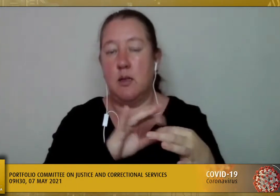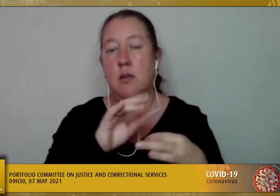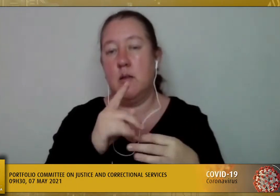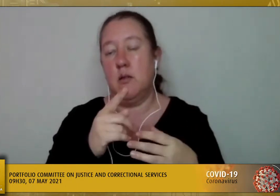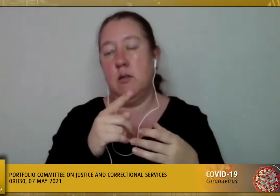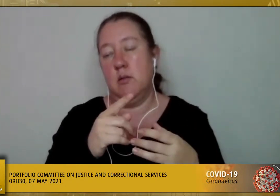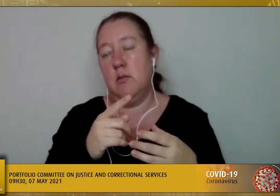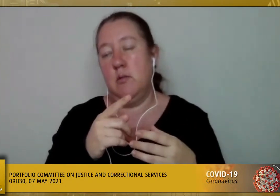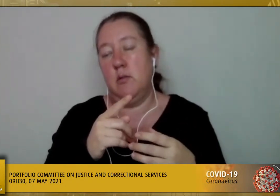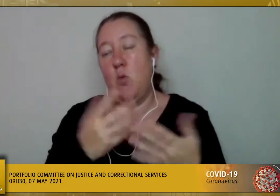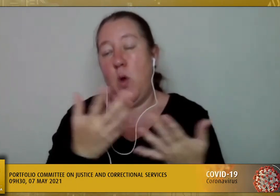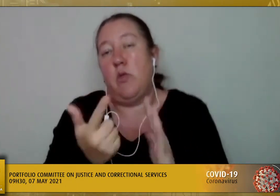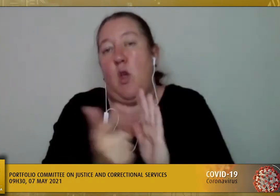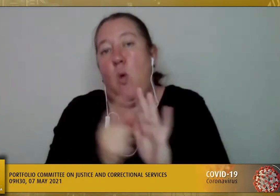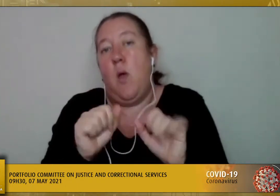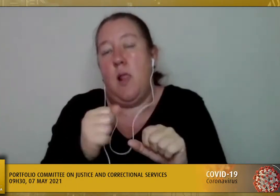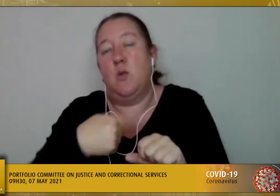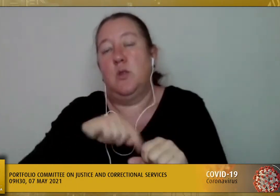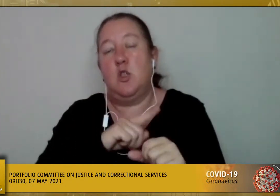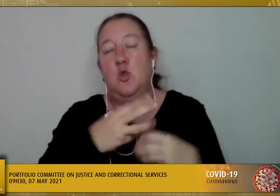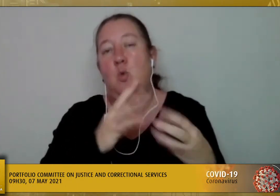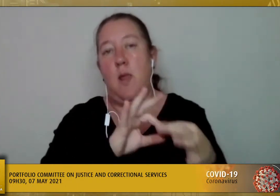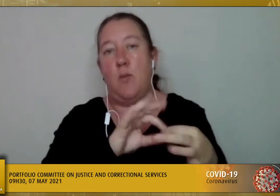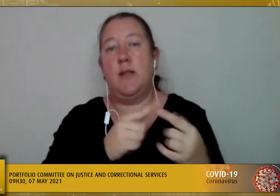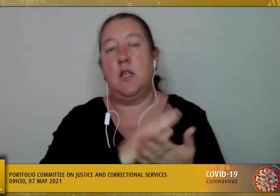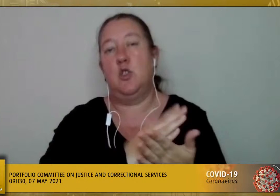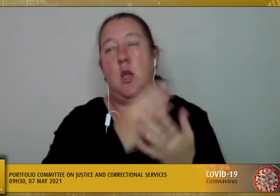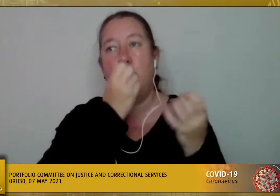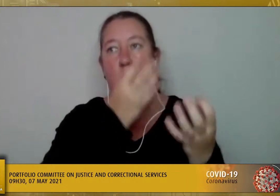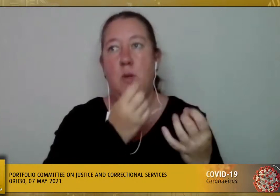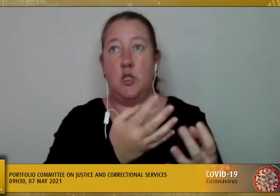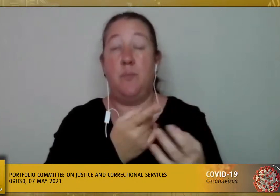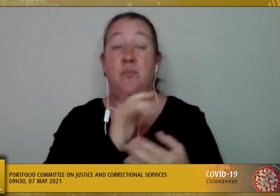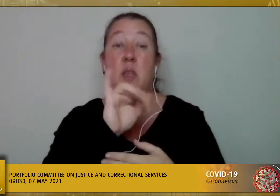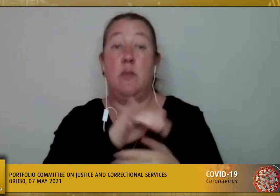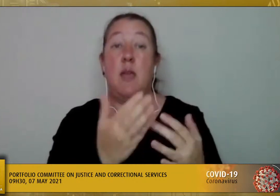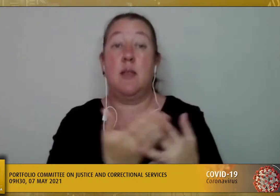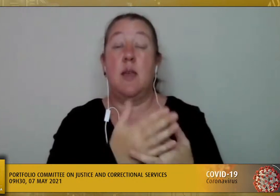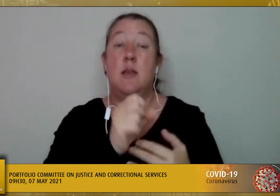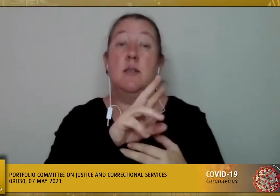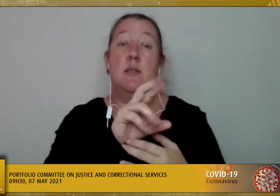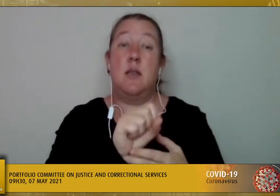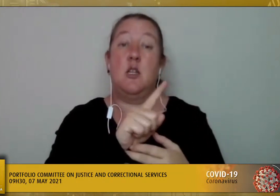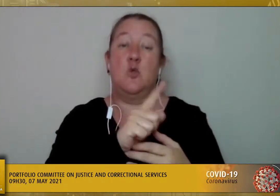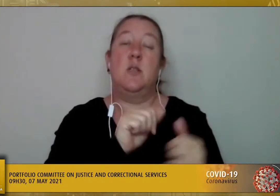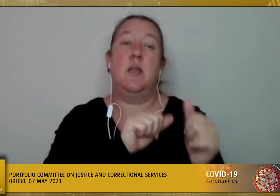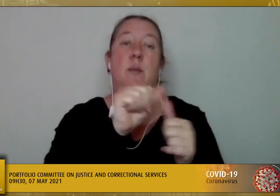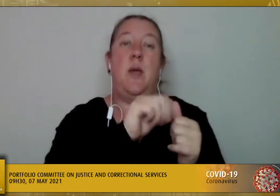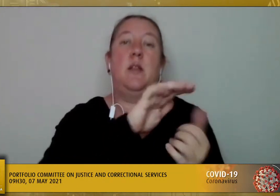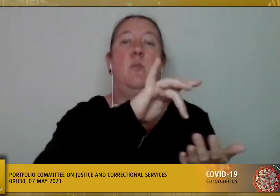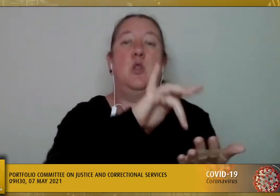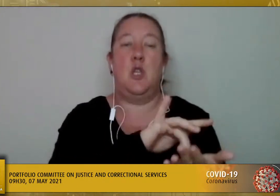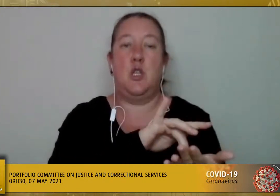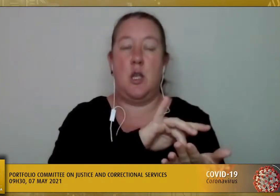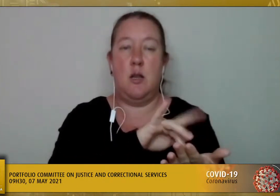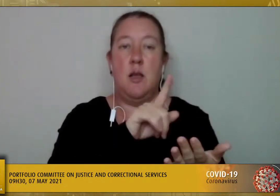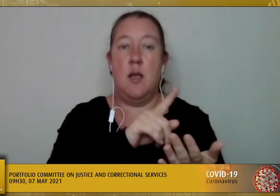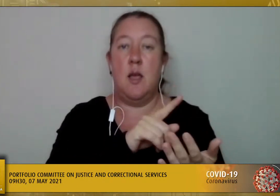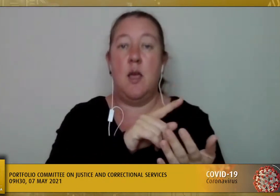allows us to collaborate and share information um in that case SARS was in a much better position and